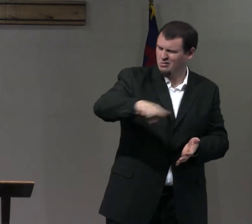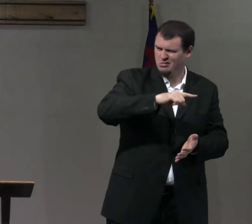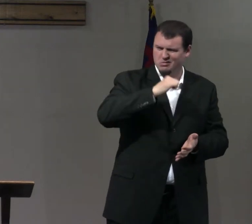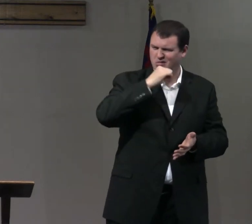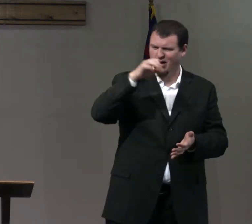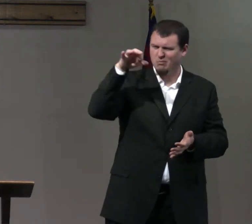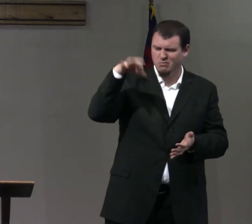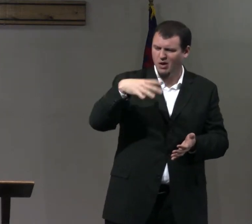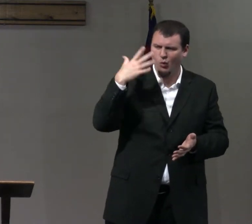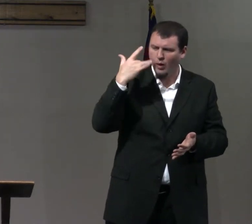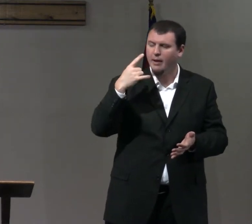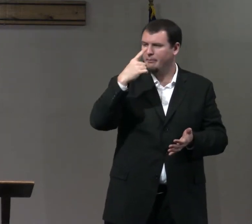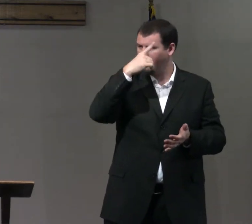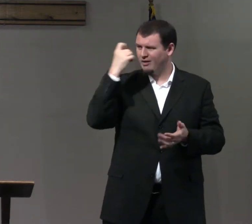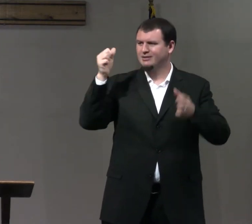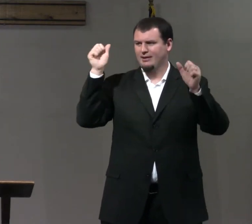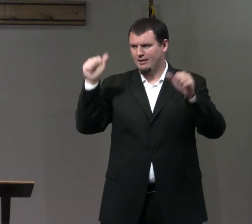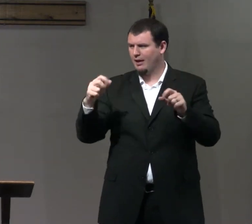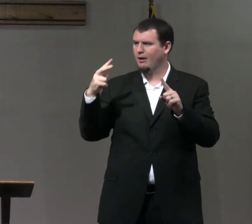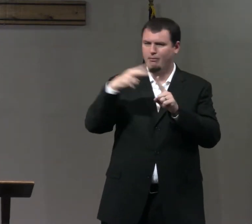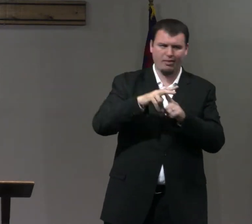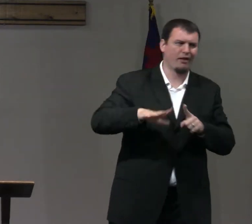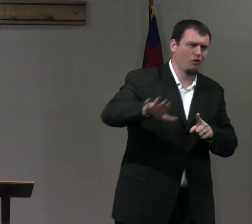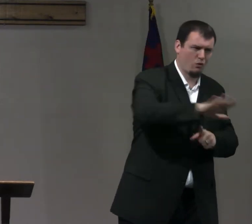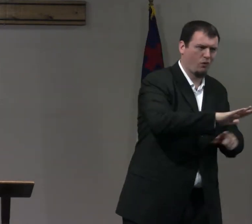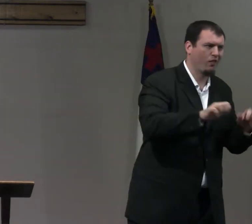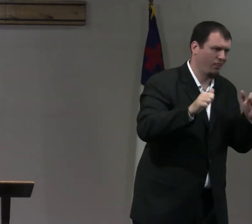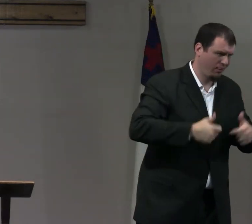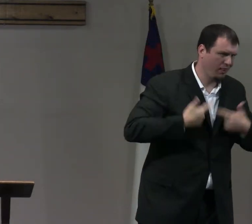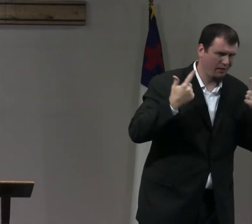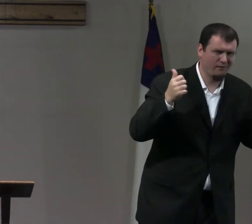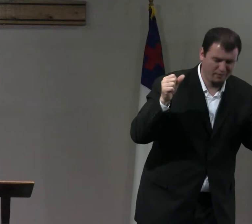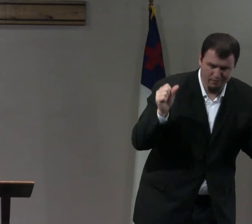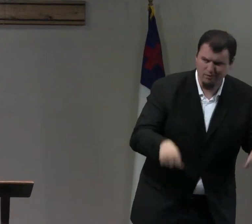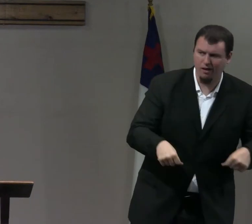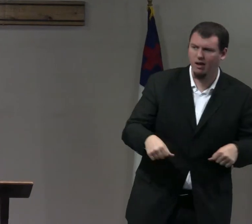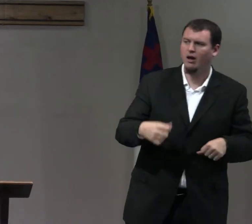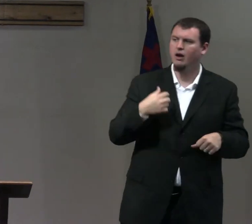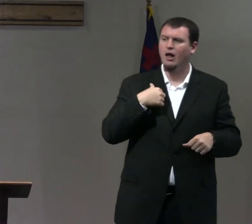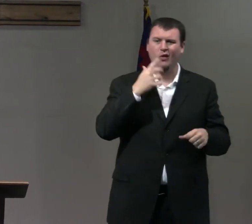fire definition is to you, you're not all taxes, but this can still apply to your life.